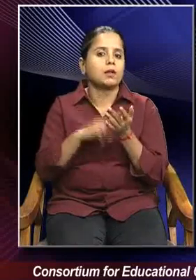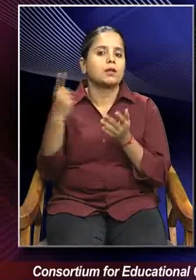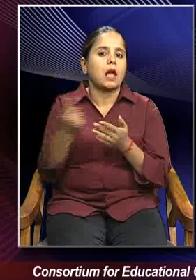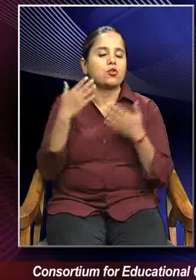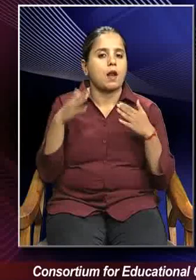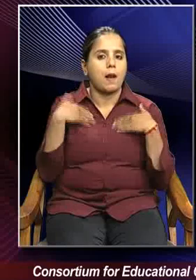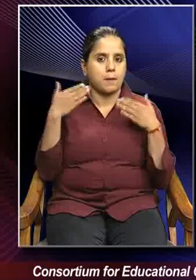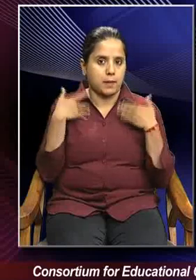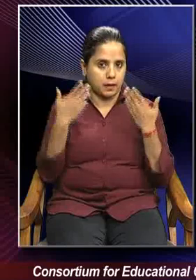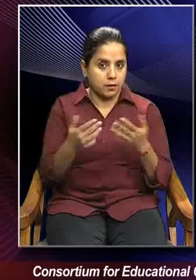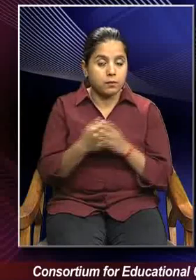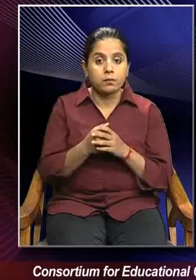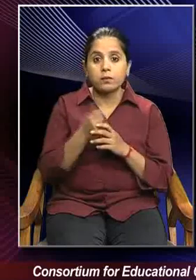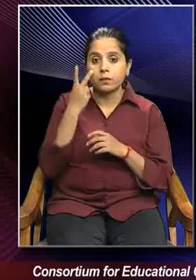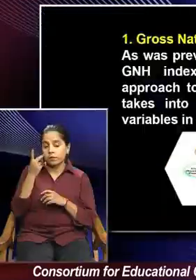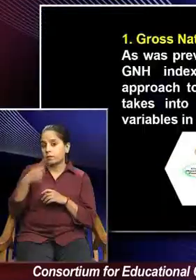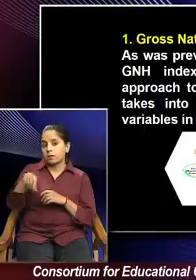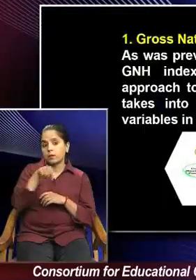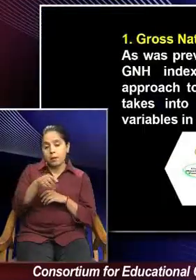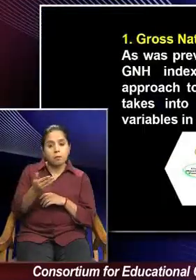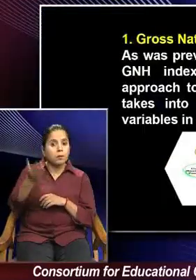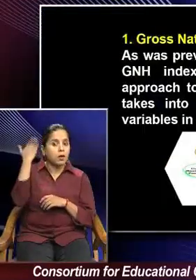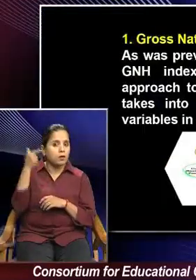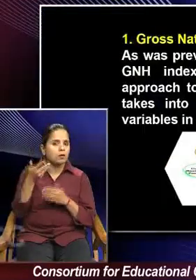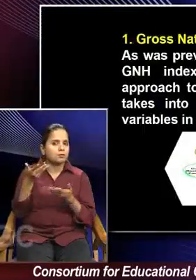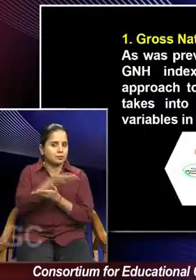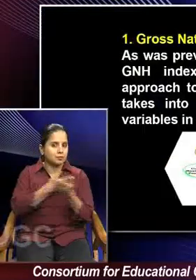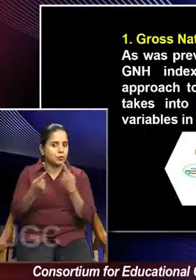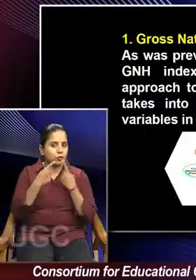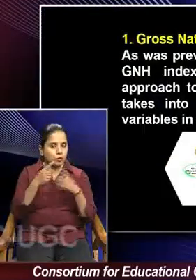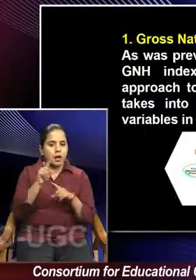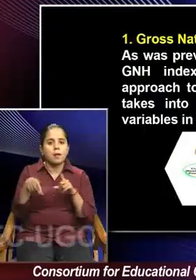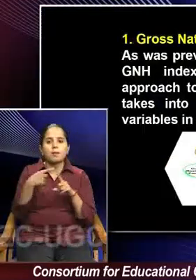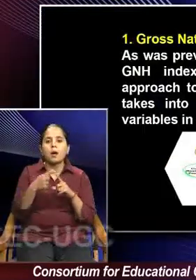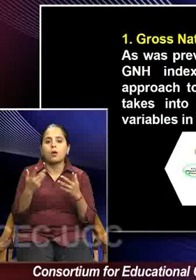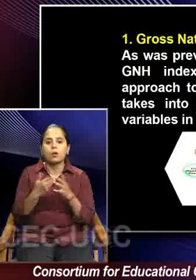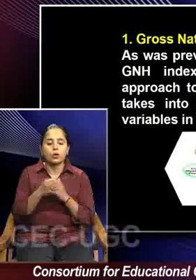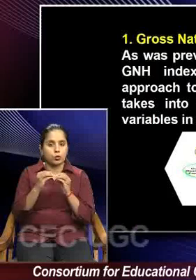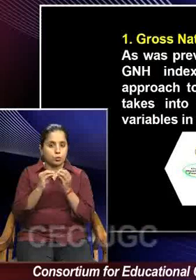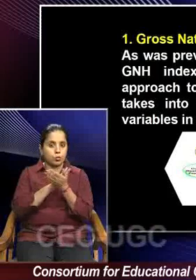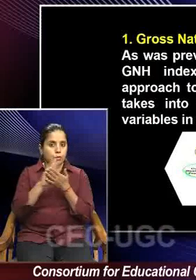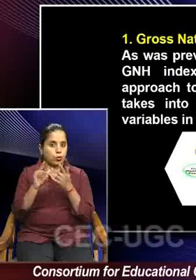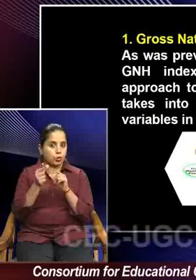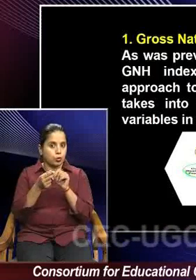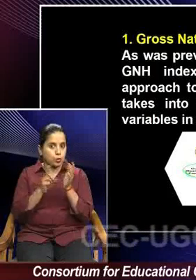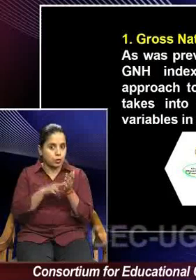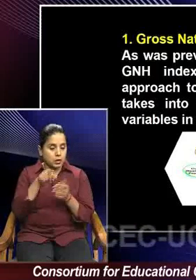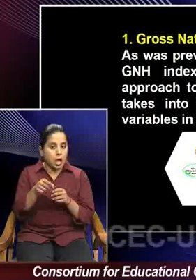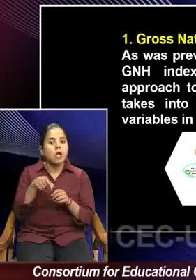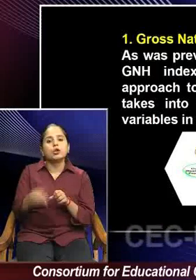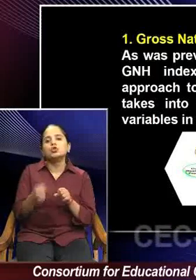happiness. As has previously been discussed about, Bhutan Gross